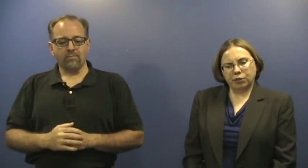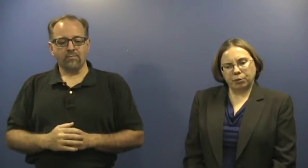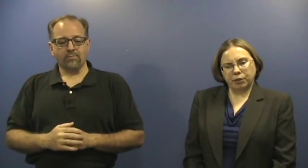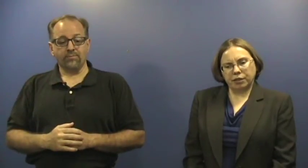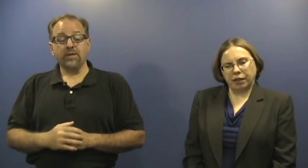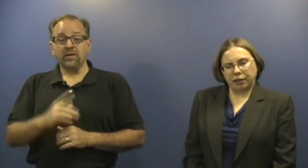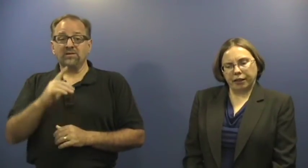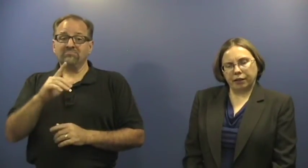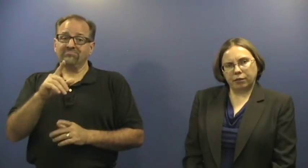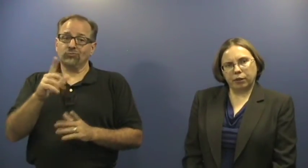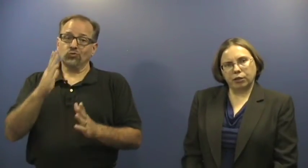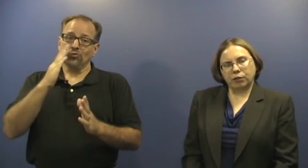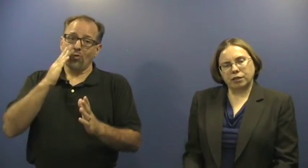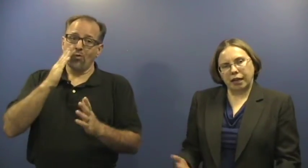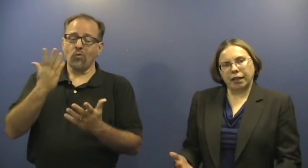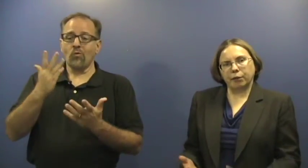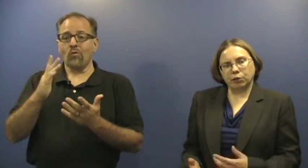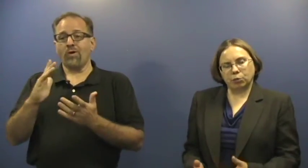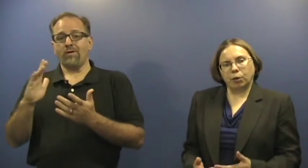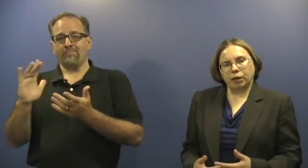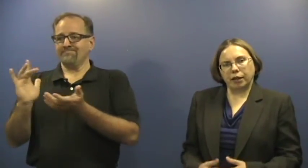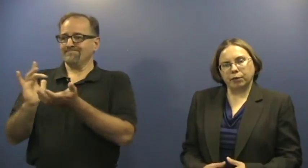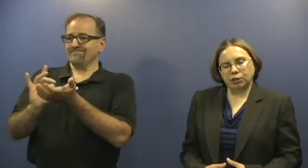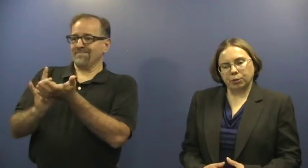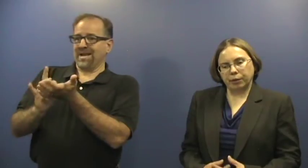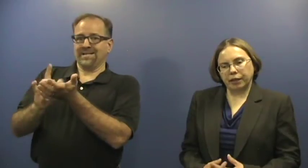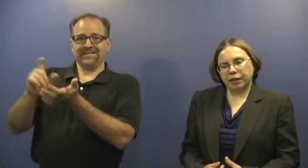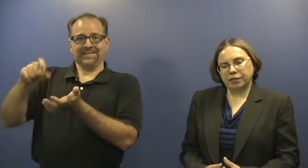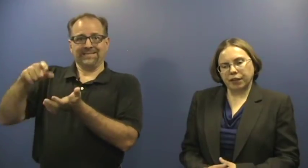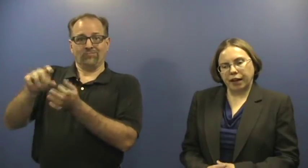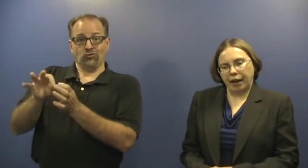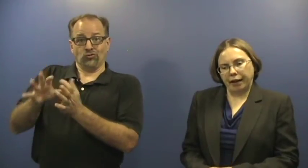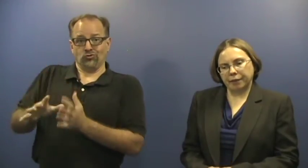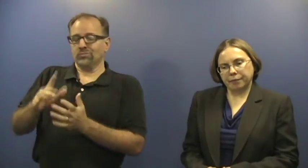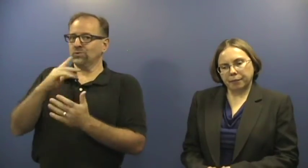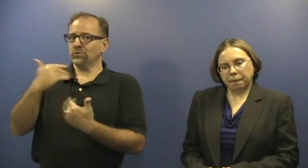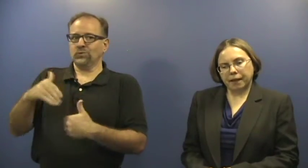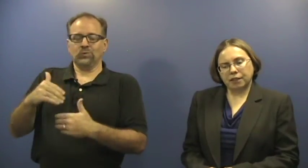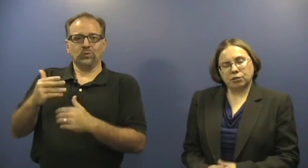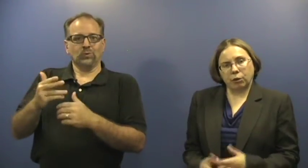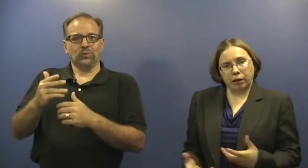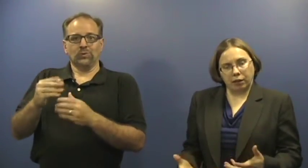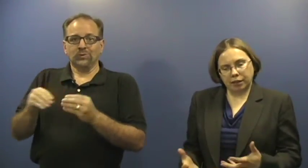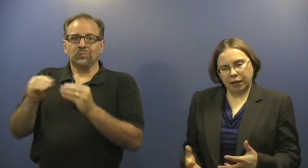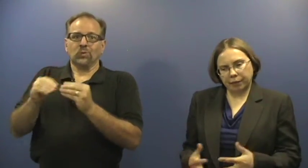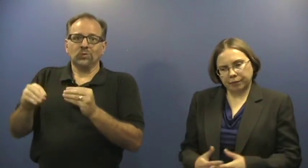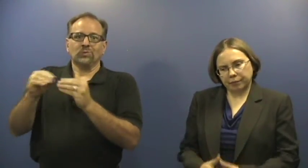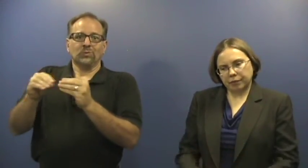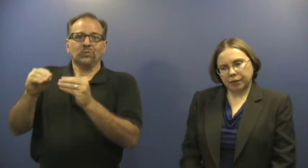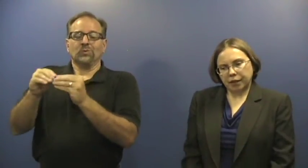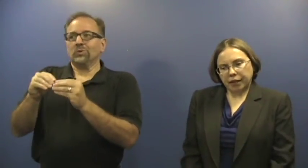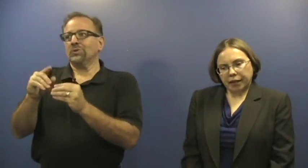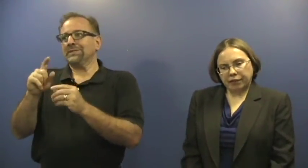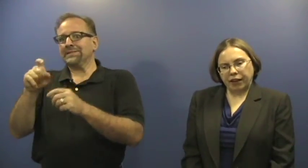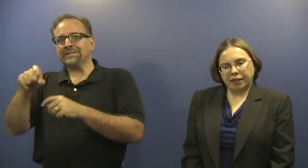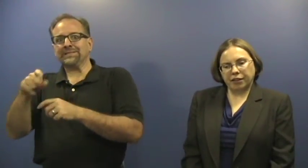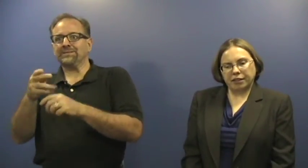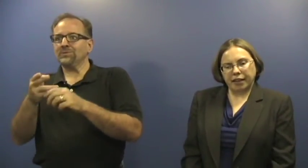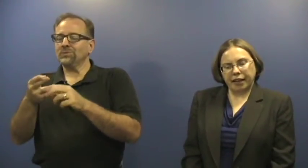interpreters in healthcare, whether for sign language or spoken language interpreting, is very high, and it's growing all the time. In fact, here at St. Kate's,